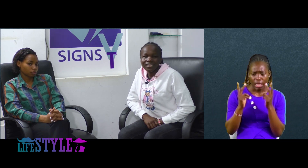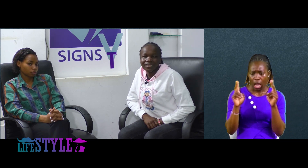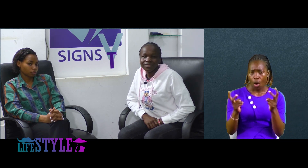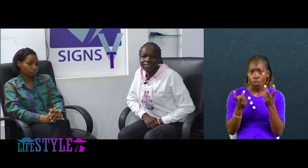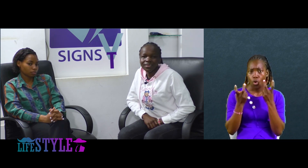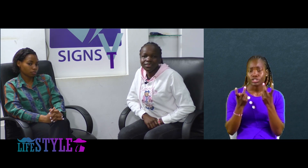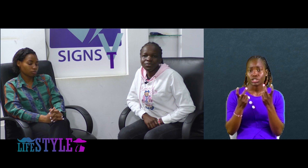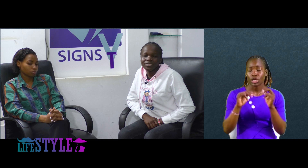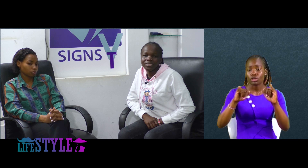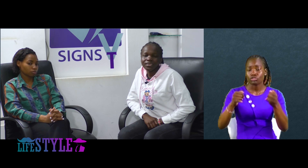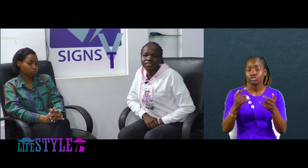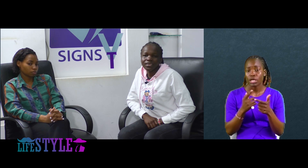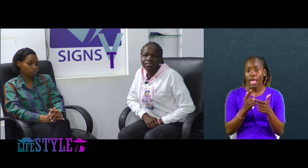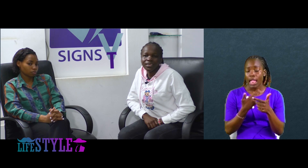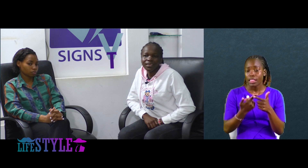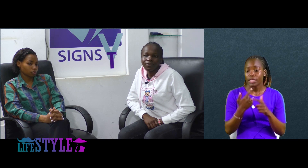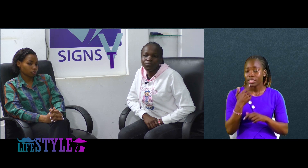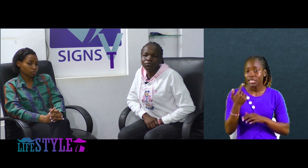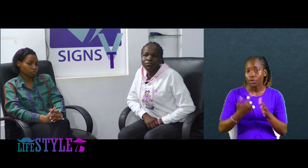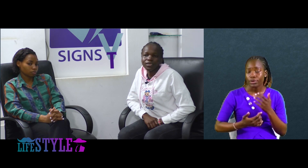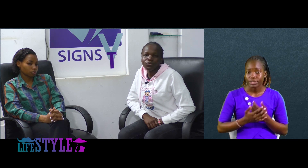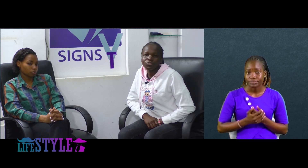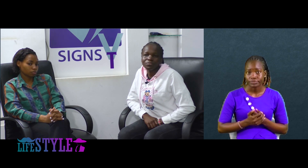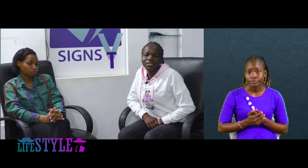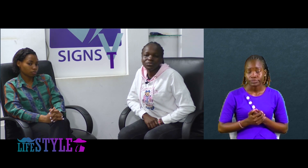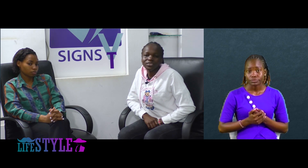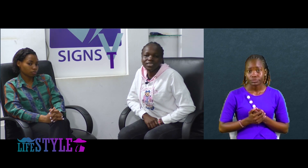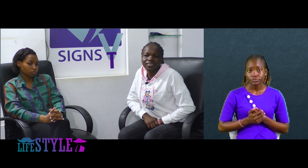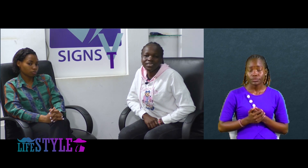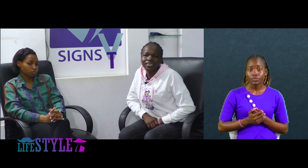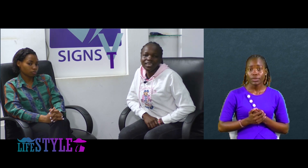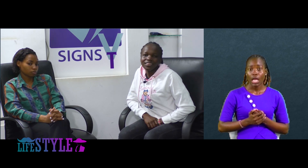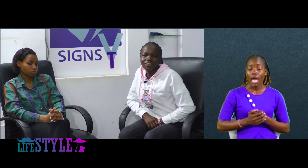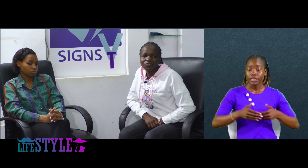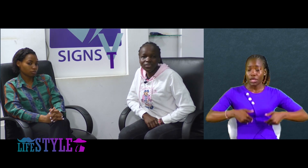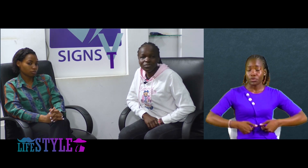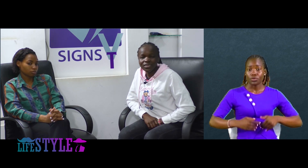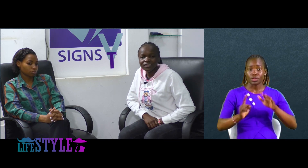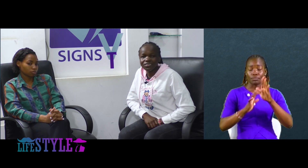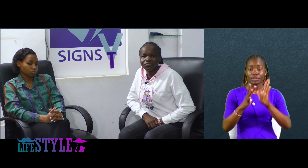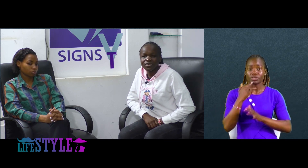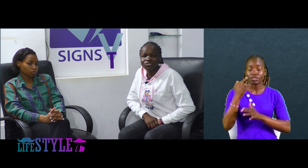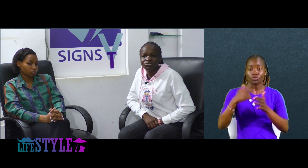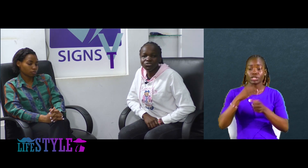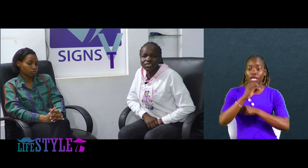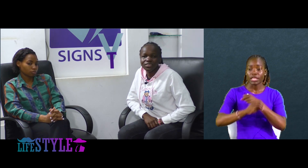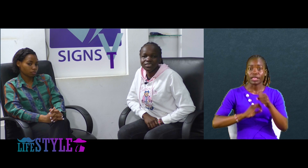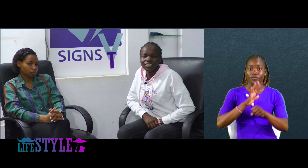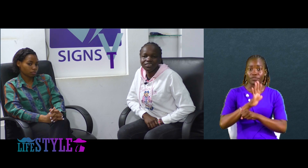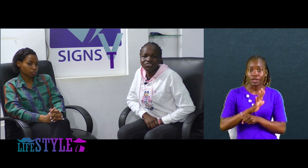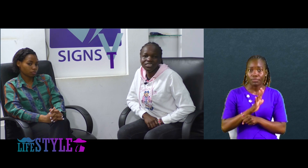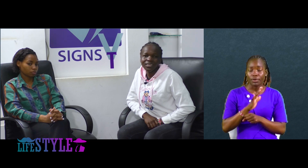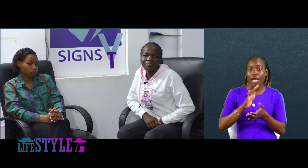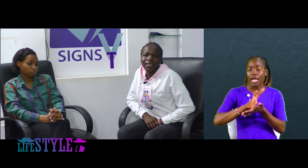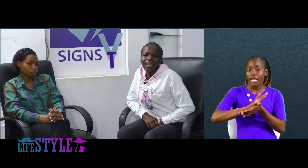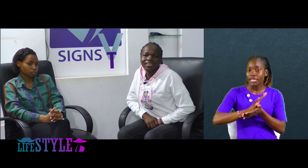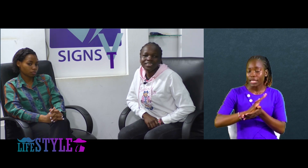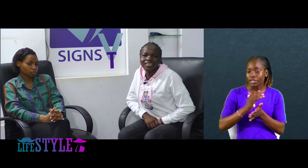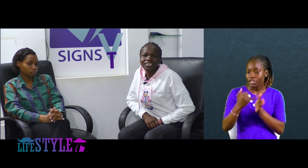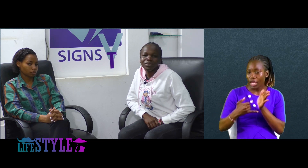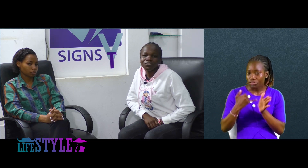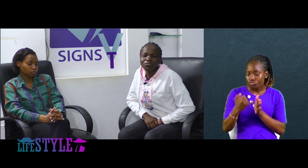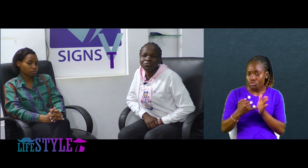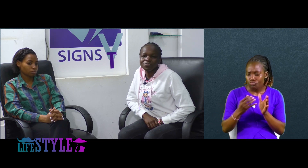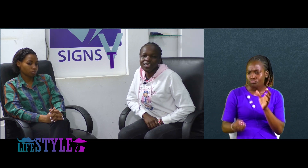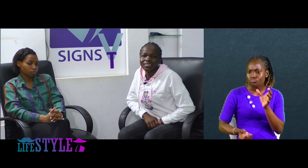and they were saying, the youth minister was saying that the film industry is fast growing in this country, and